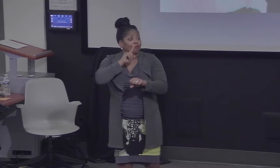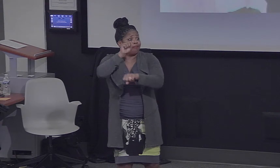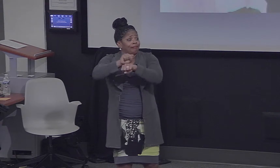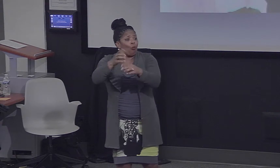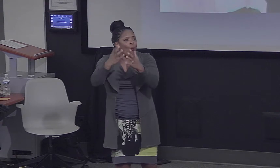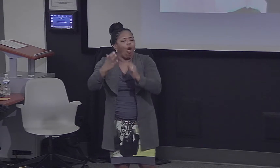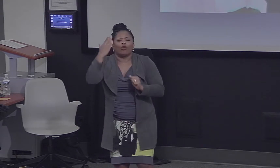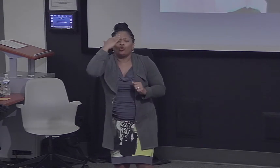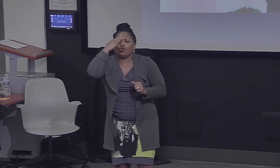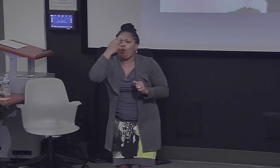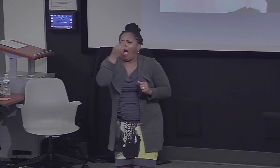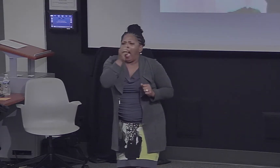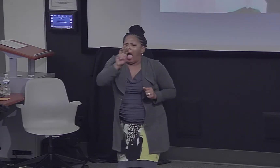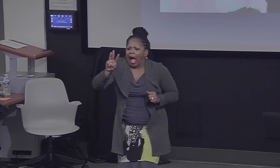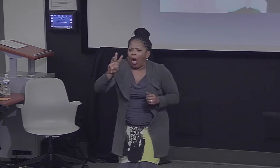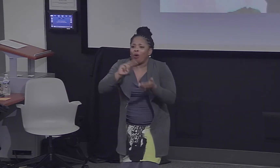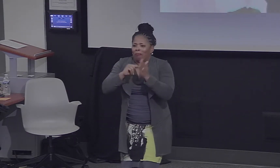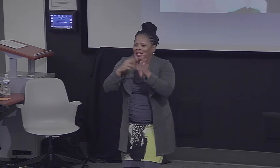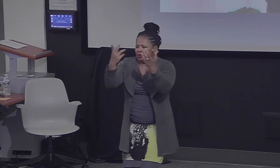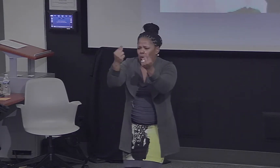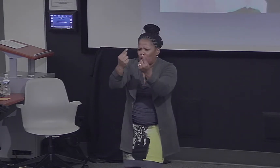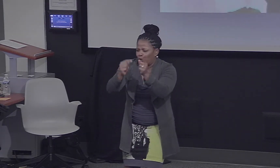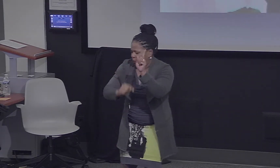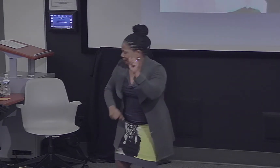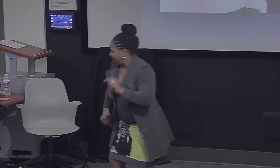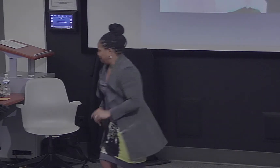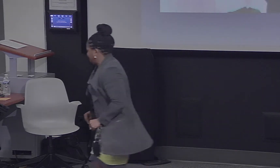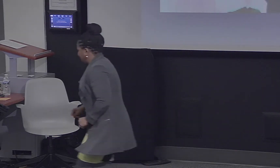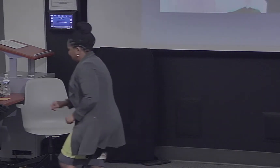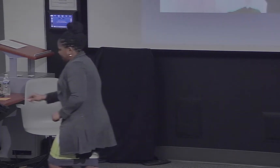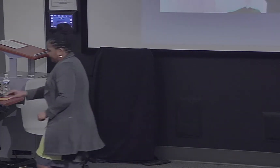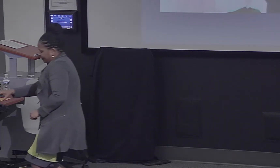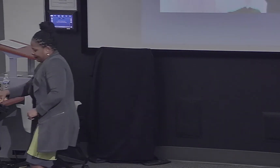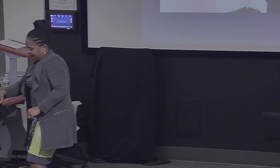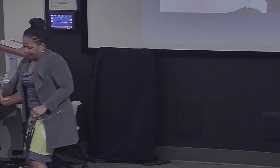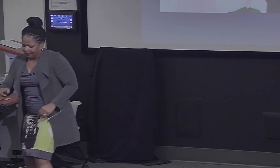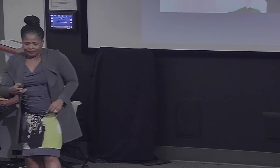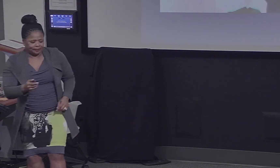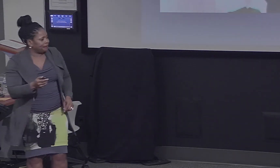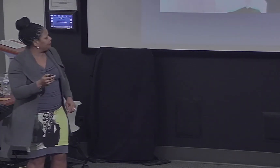Well, instead of making assumptions about why something like this happens,